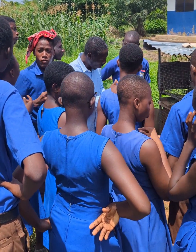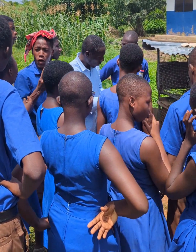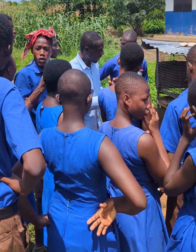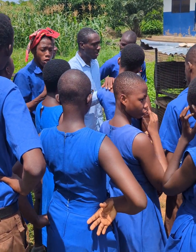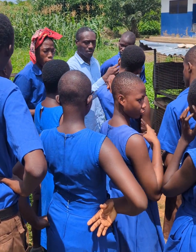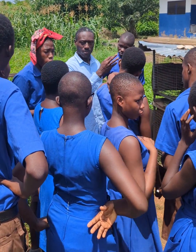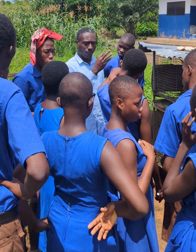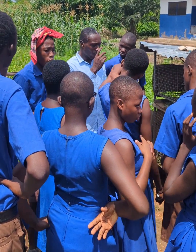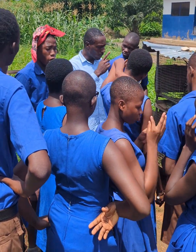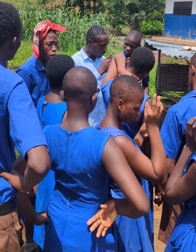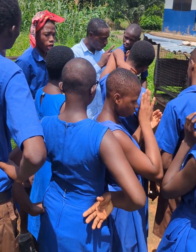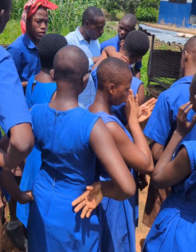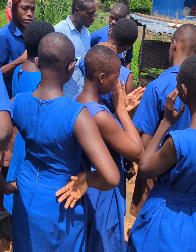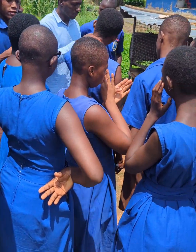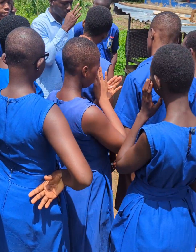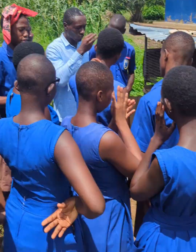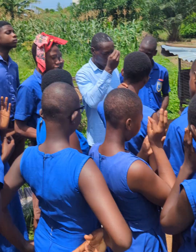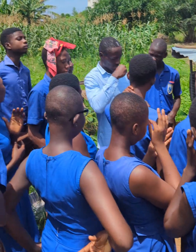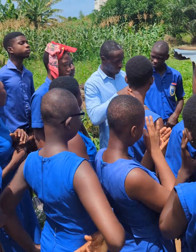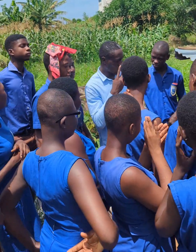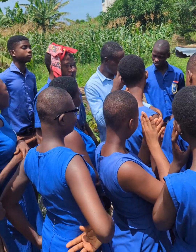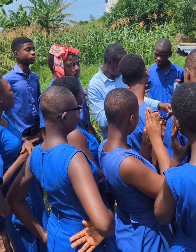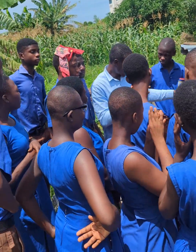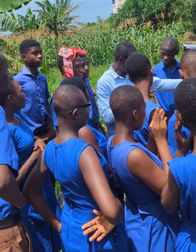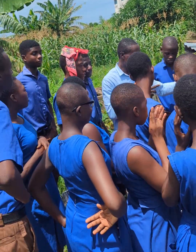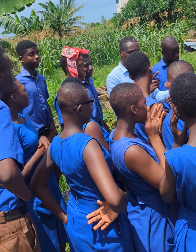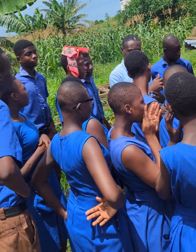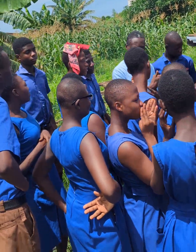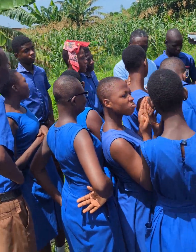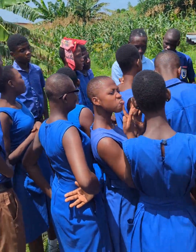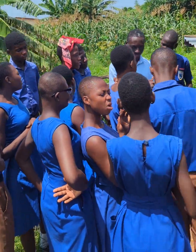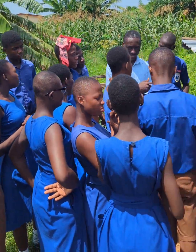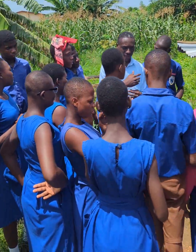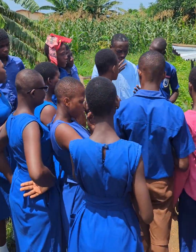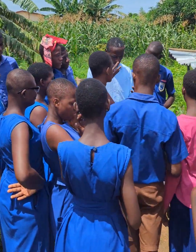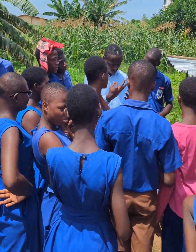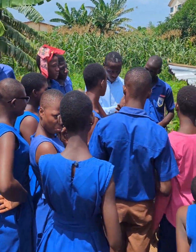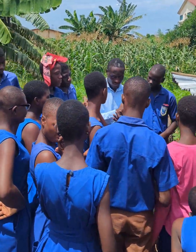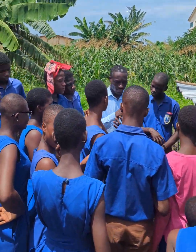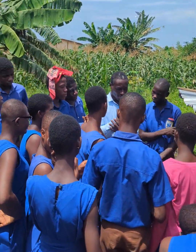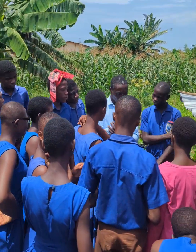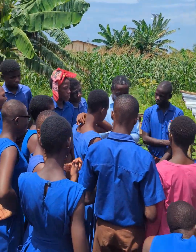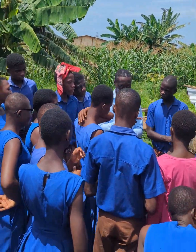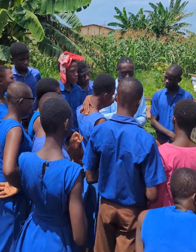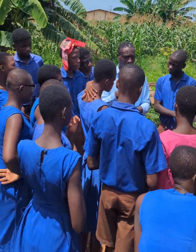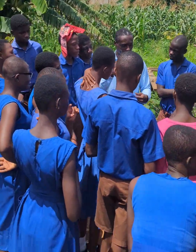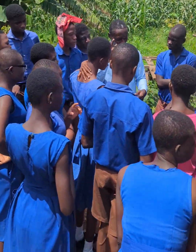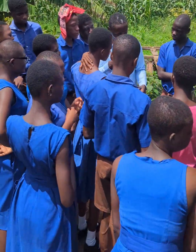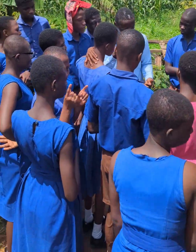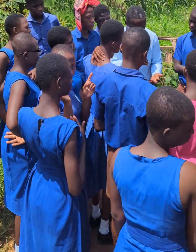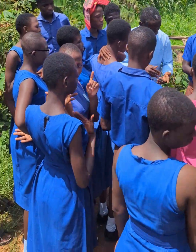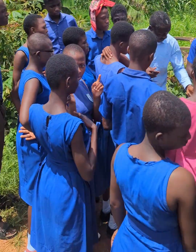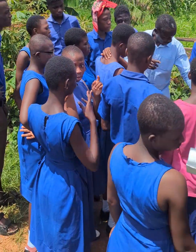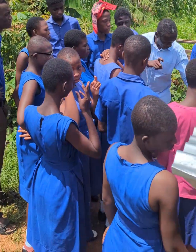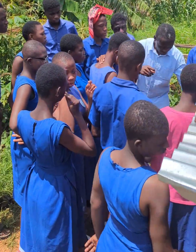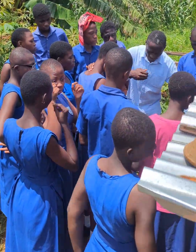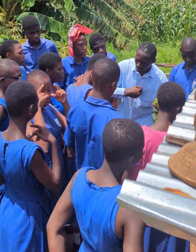never moved an inch. It just lay down and then was there doing its own thing. So I couldn't answer their